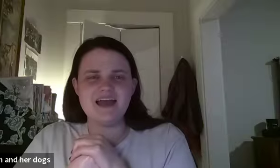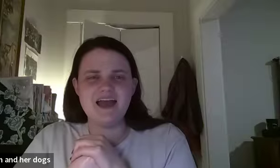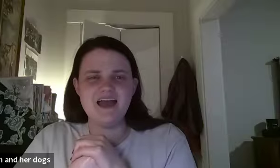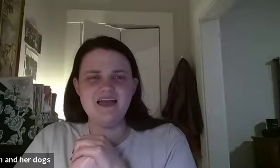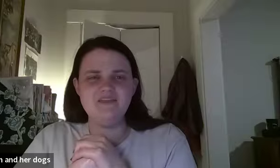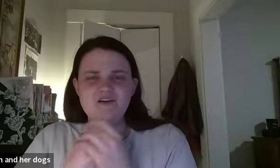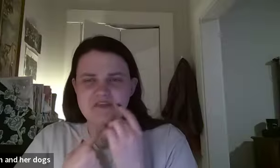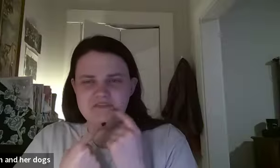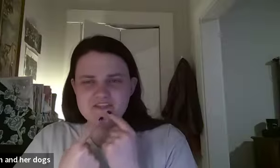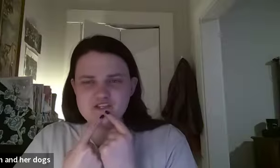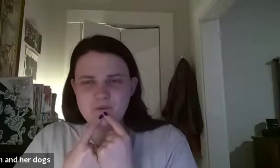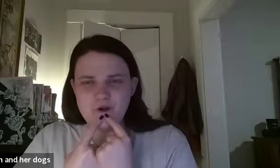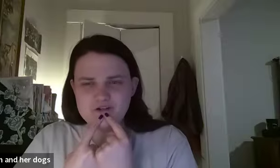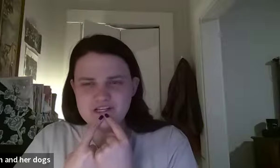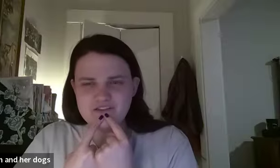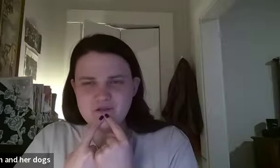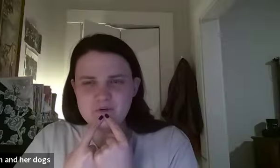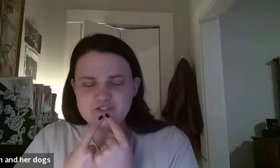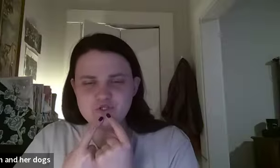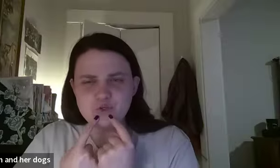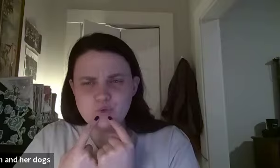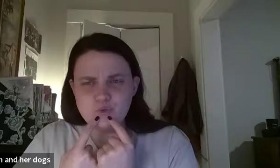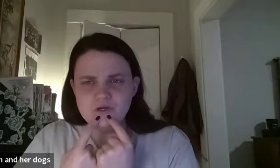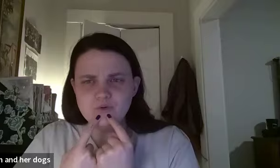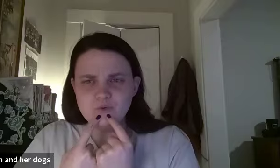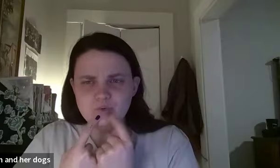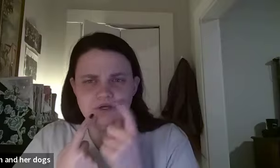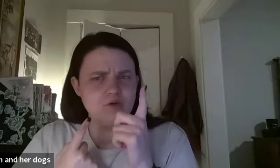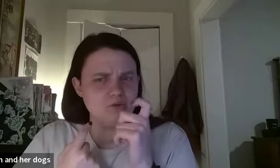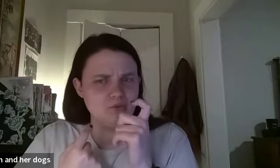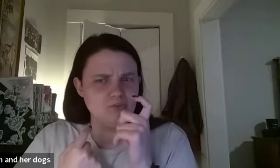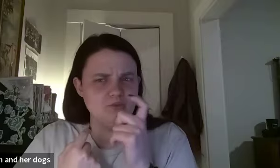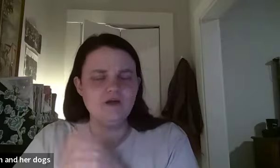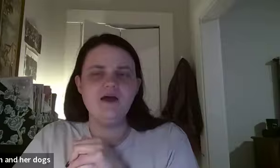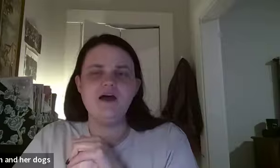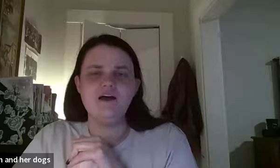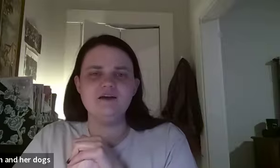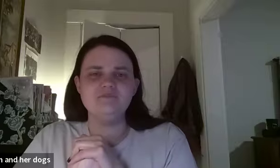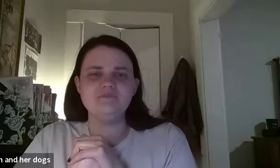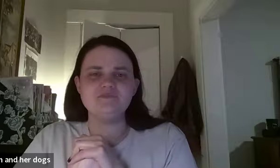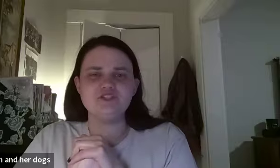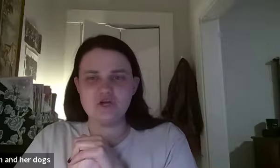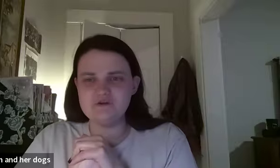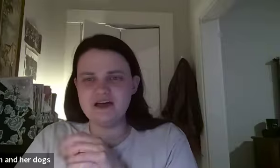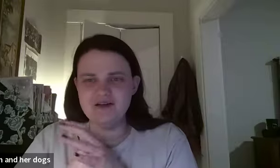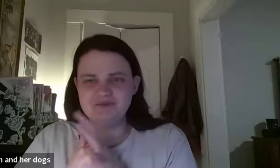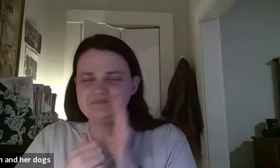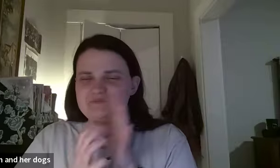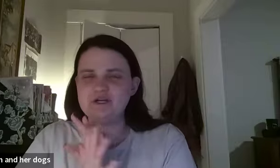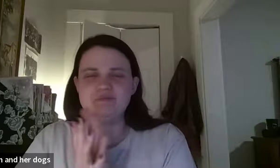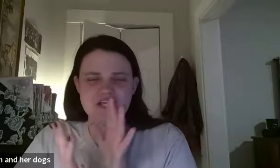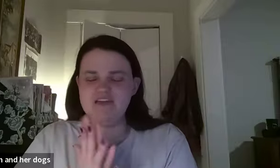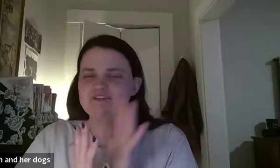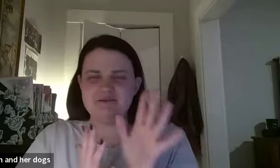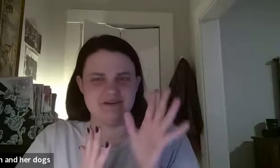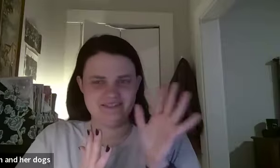that I love that this little purse, like the little pursed ooh, who, shows up pretty much every time I've